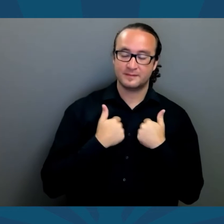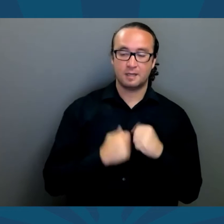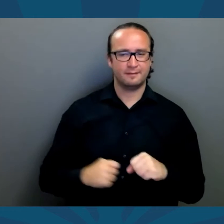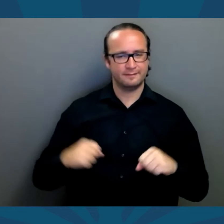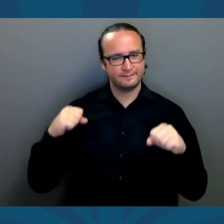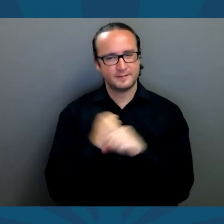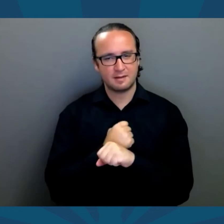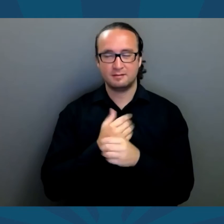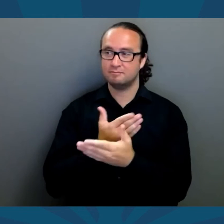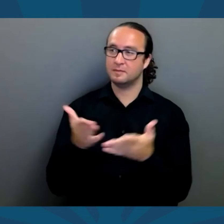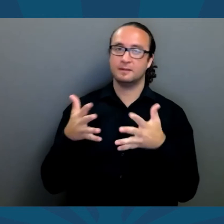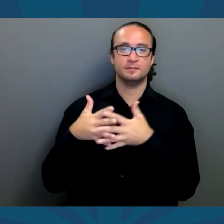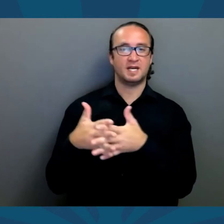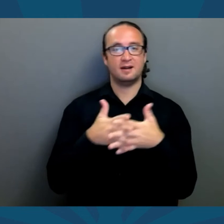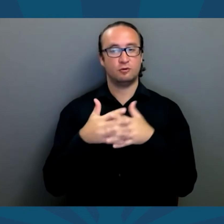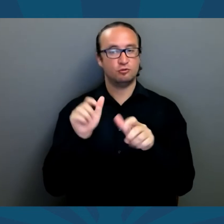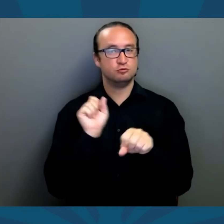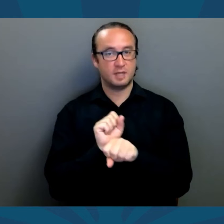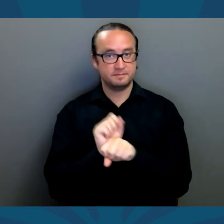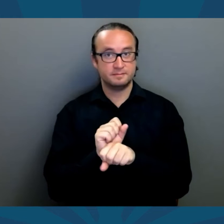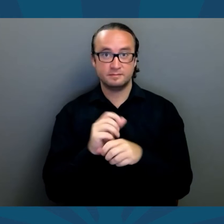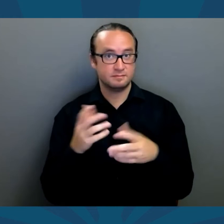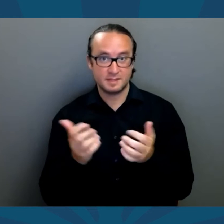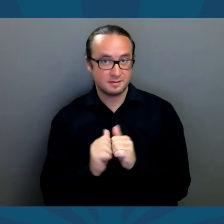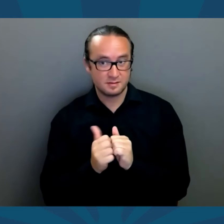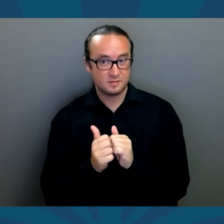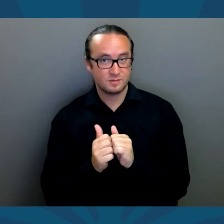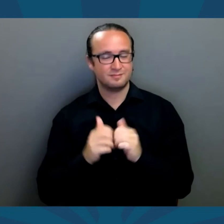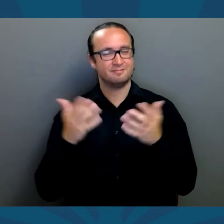jobs by putting American workers first.